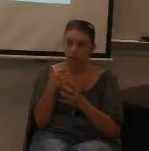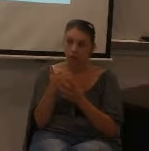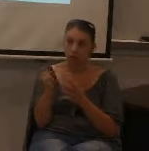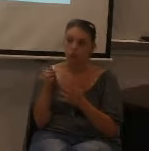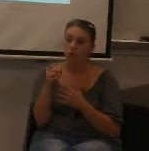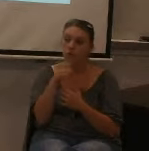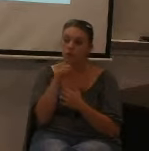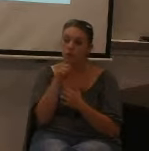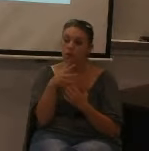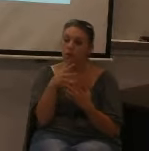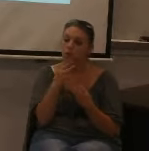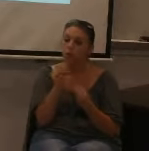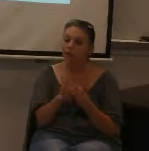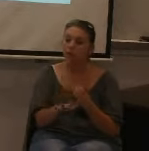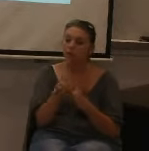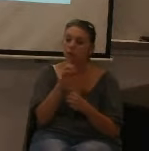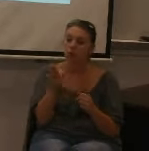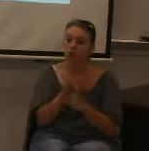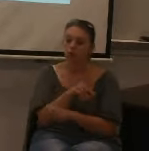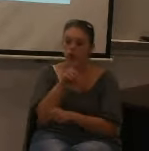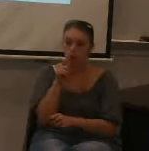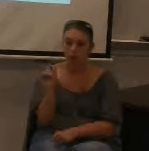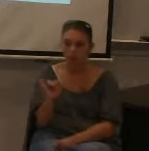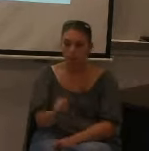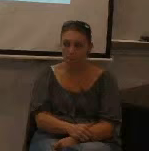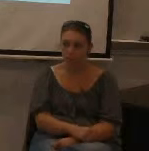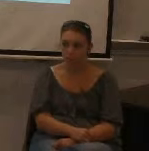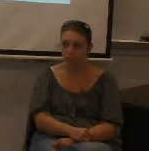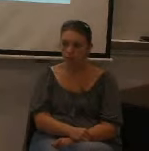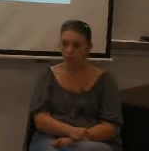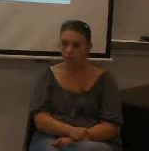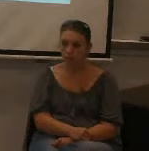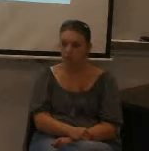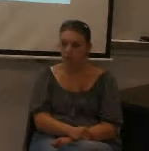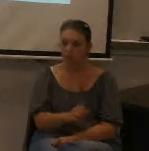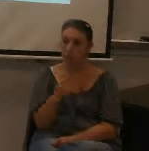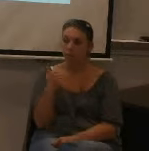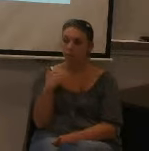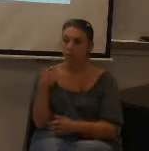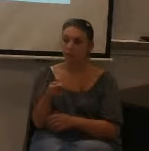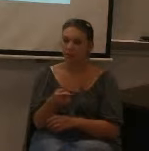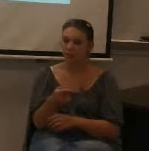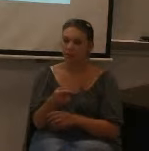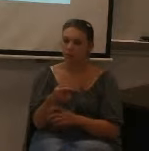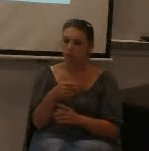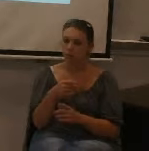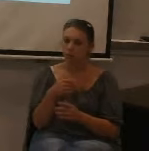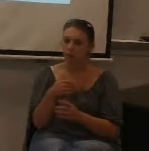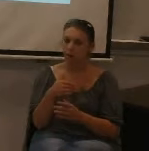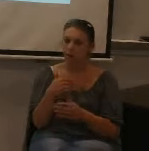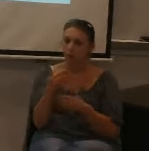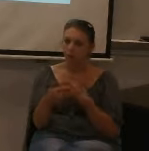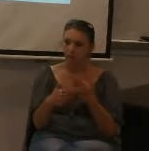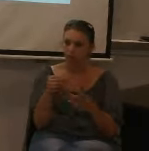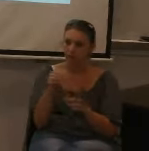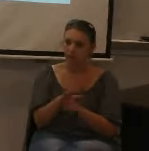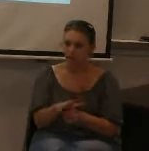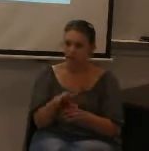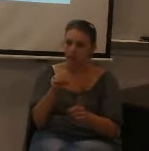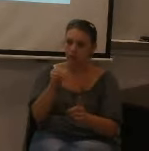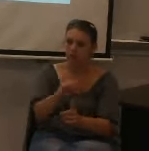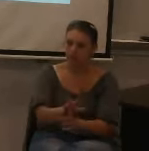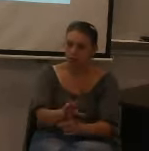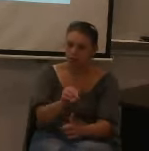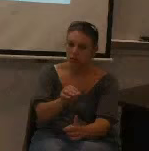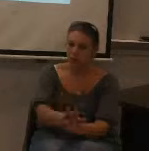the wetlands are completely dry as well. All right, so there are these cascading effects that you may not be, you may